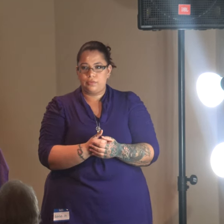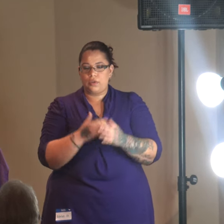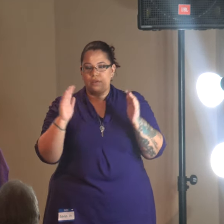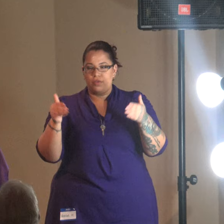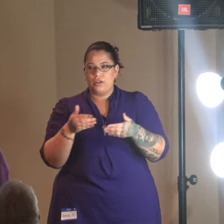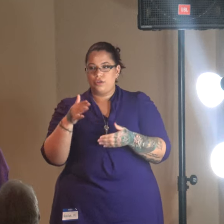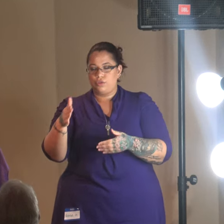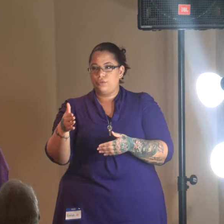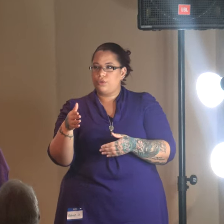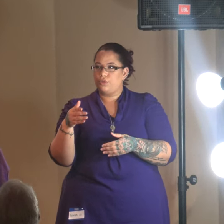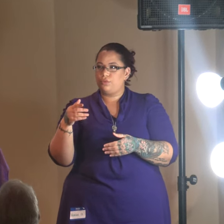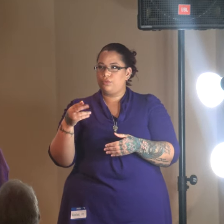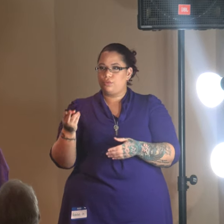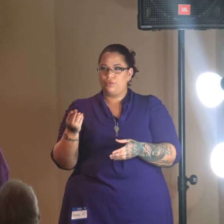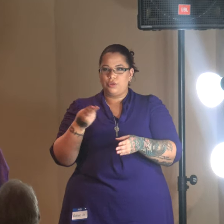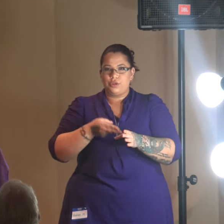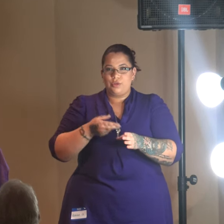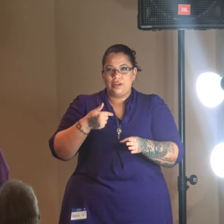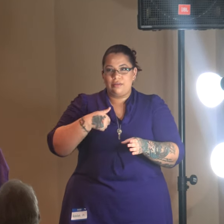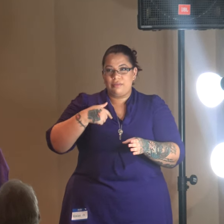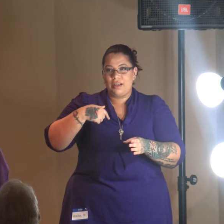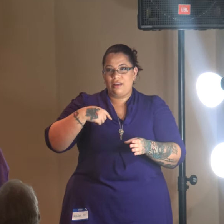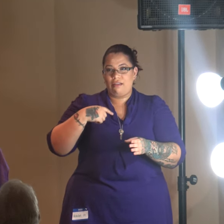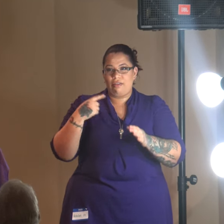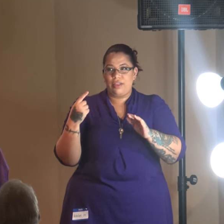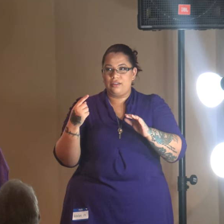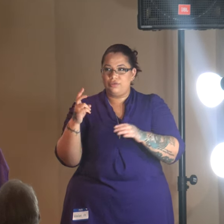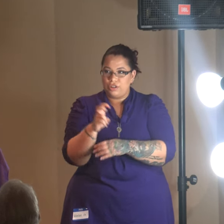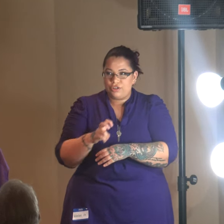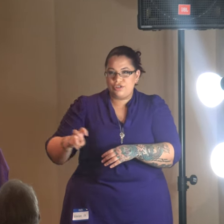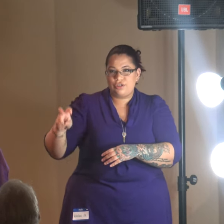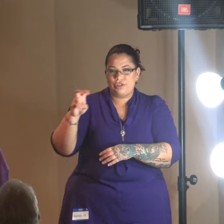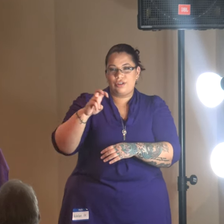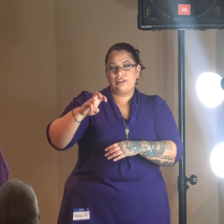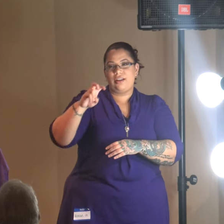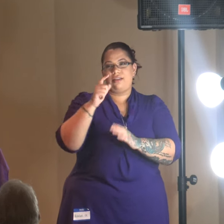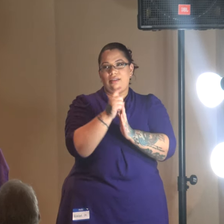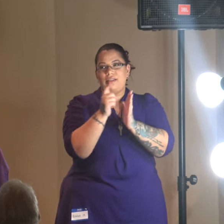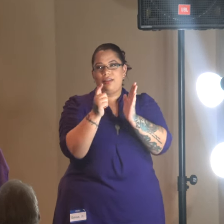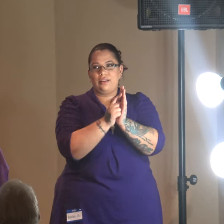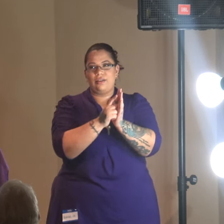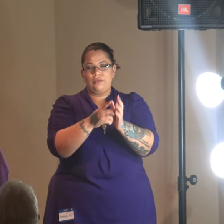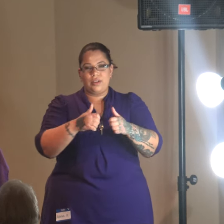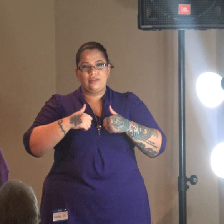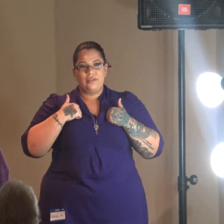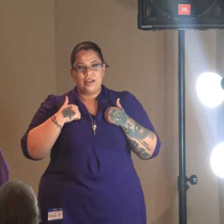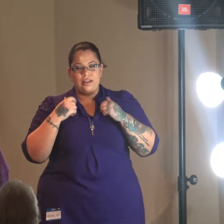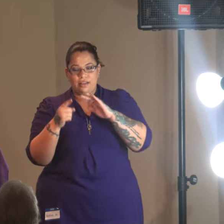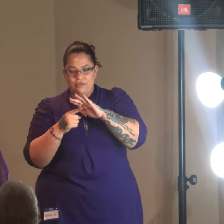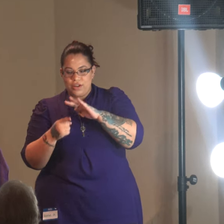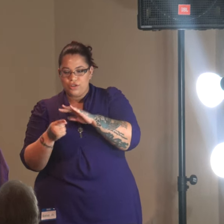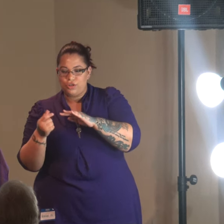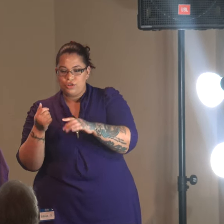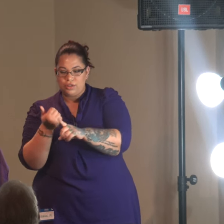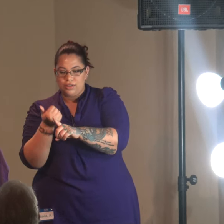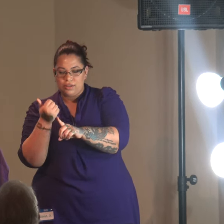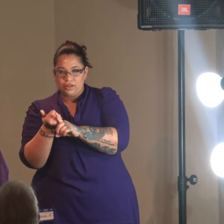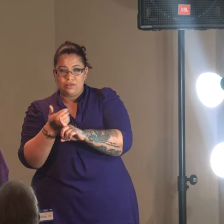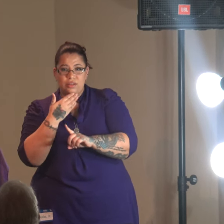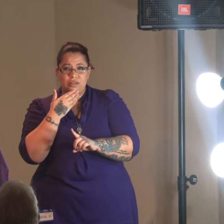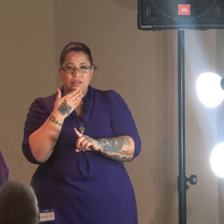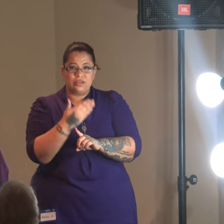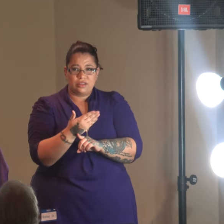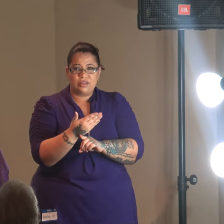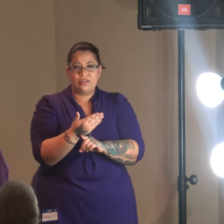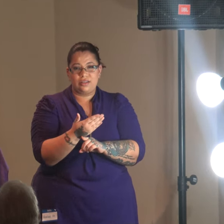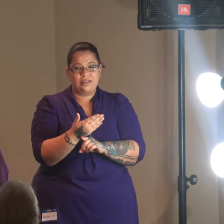in the journey, join me in the lawful living and the adventure itself. It is good, it is rich, it